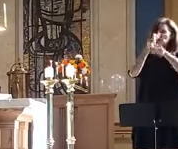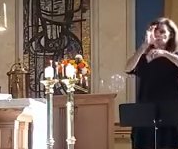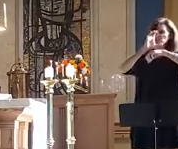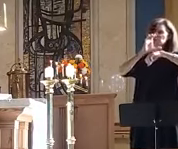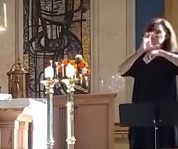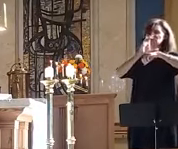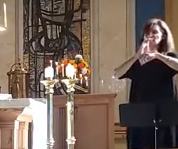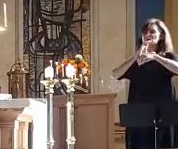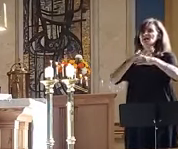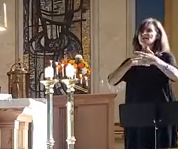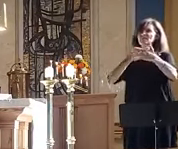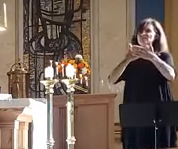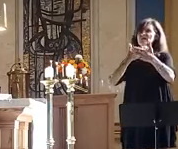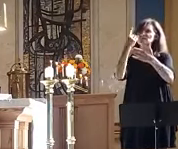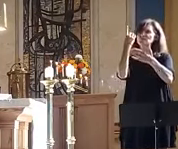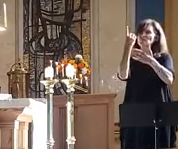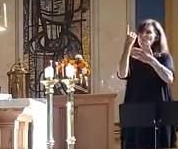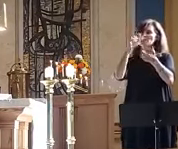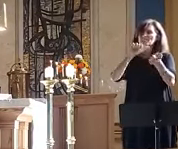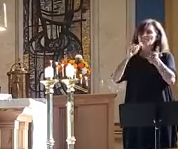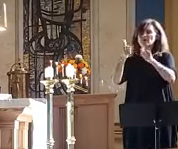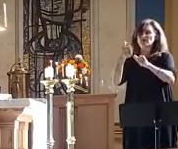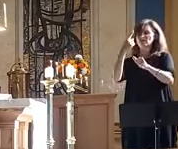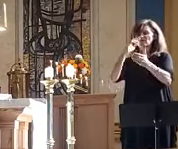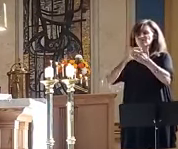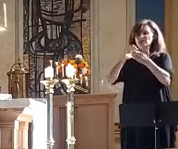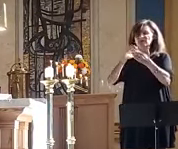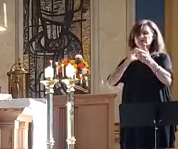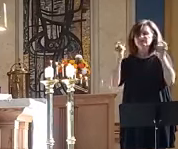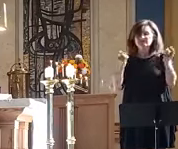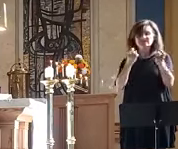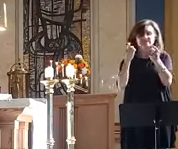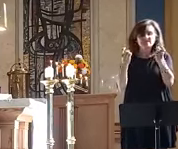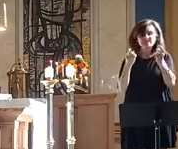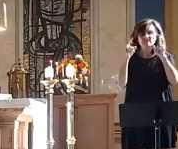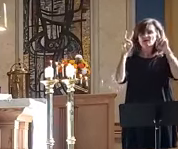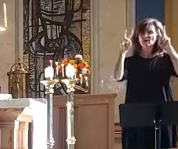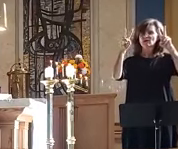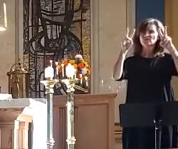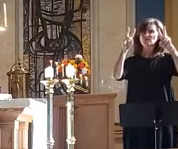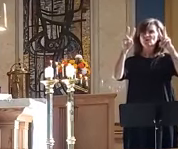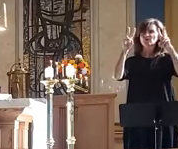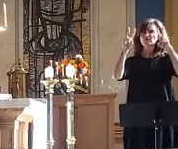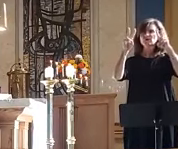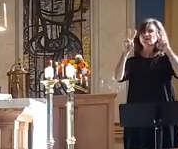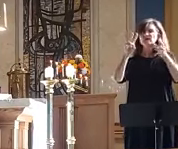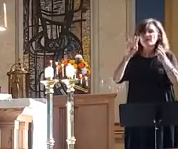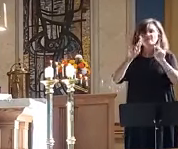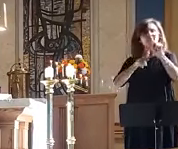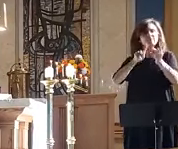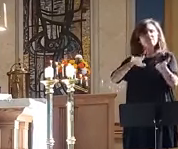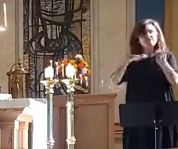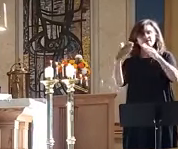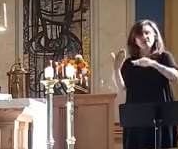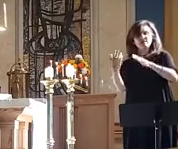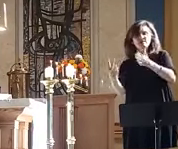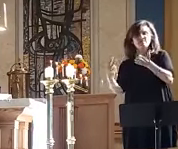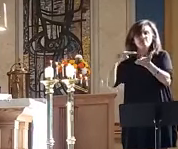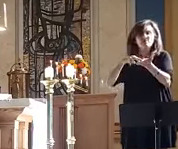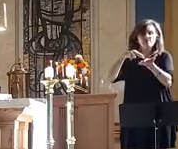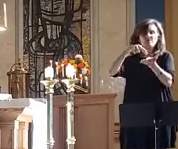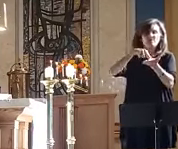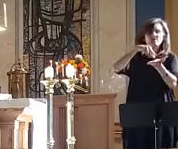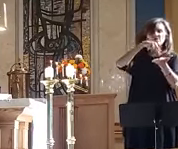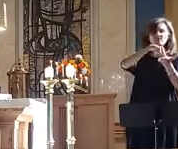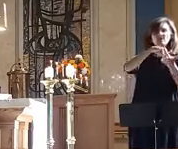church. I confess to them the forgiveness of sins, and I look forward to the resurrection of the dead,